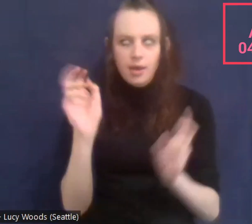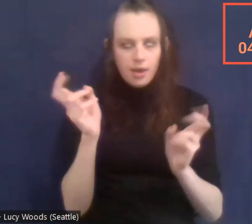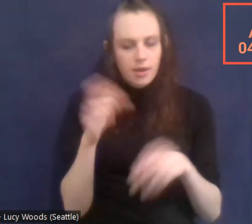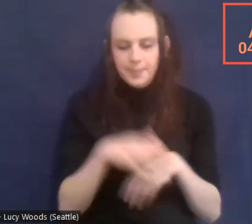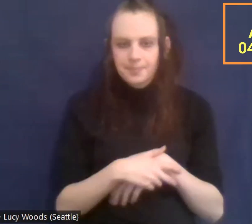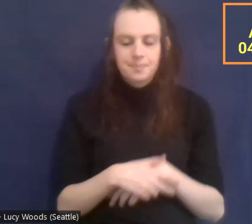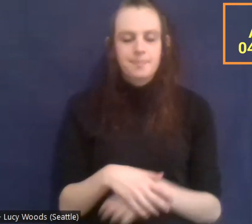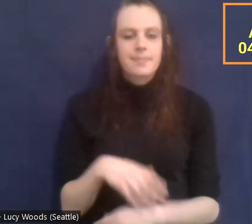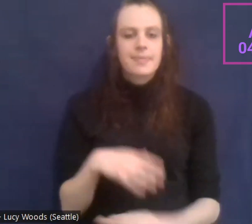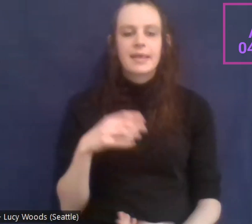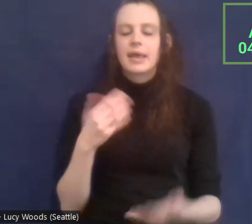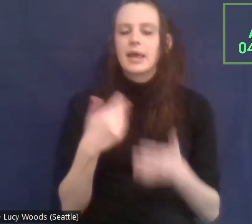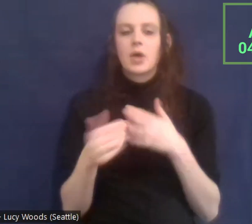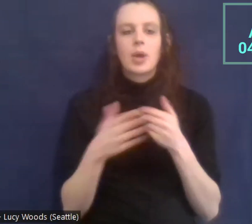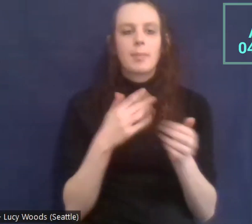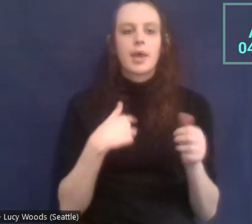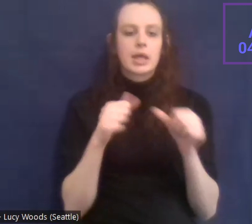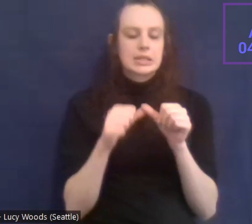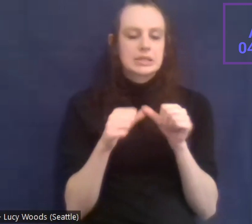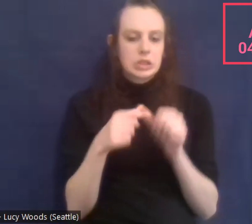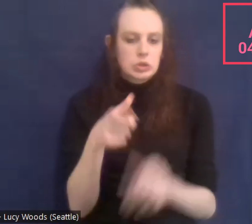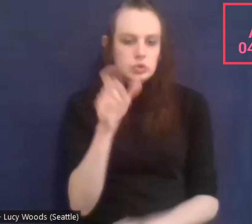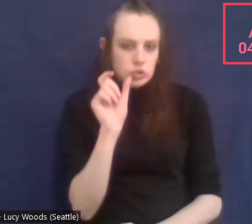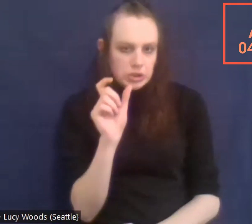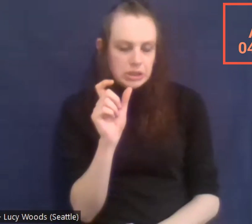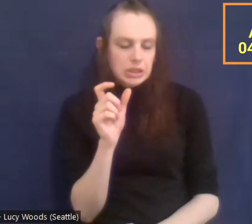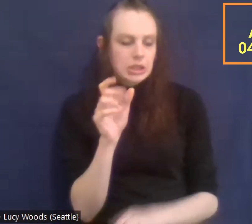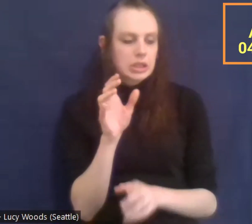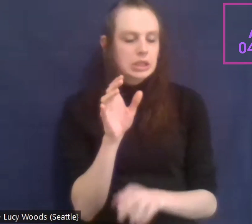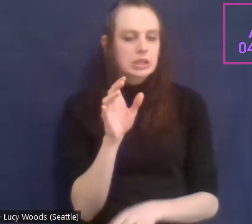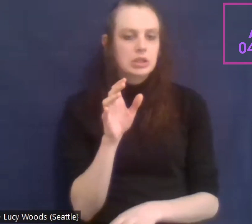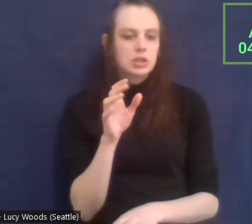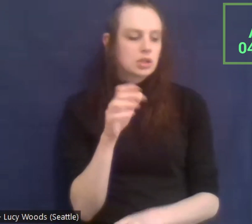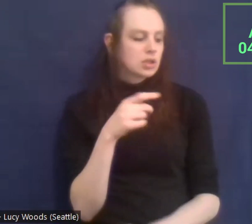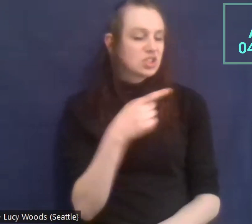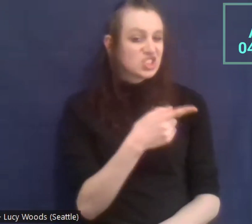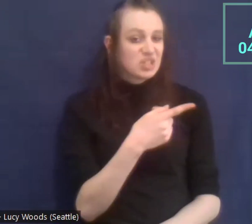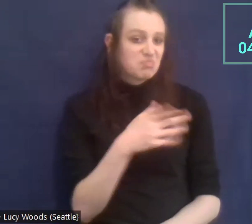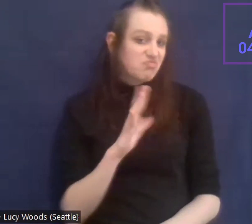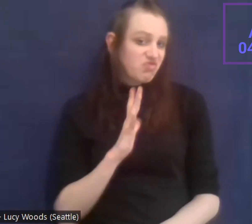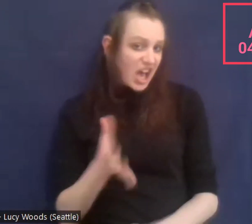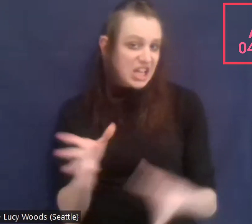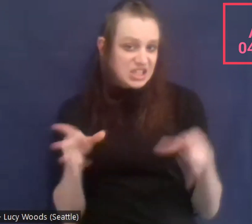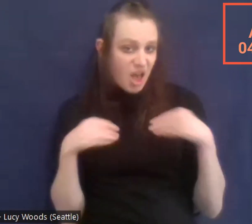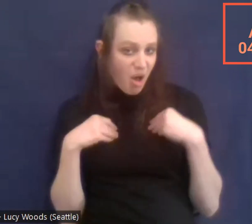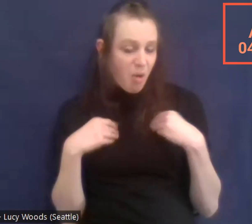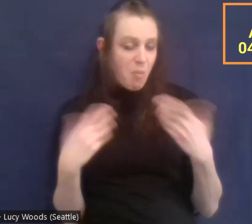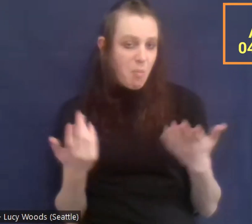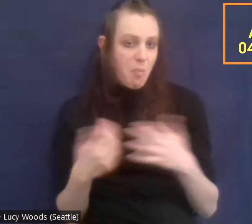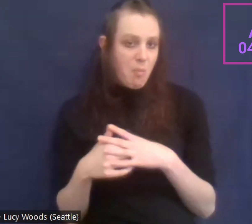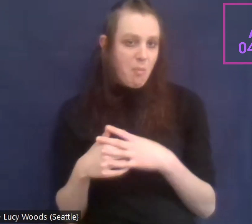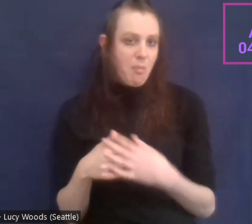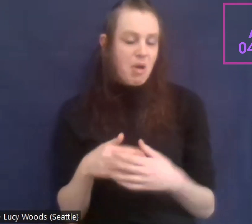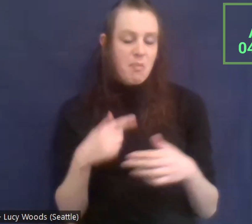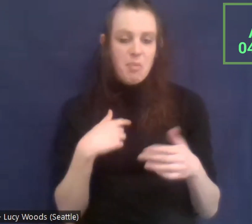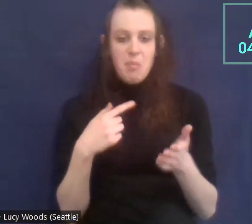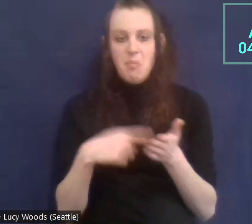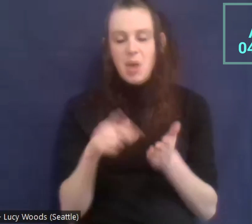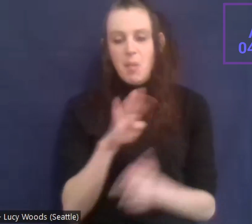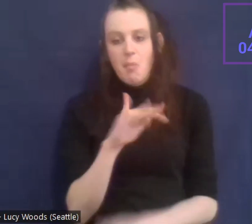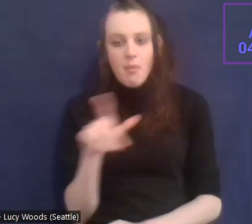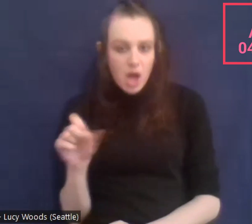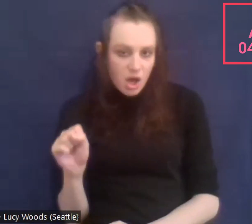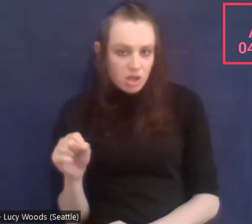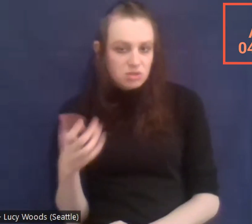I'm drinking on a regular basis. She's pretty cool with it, for the most part, as long as I'm paying bills and like making things